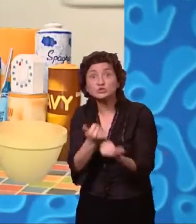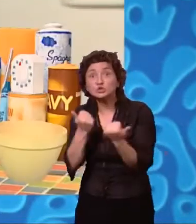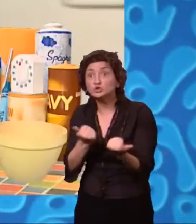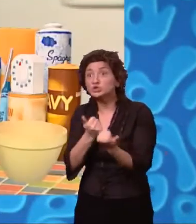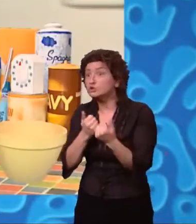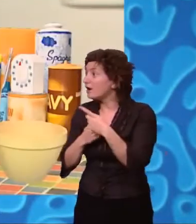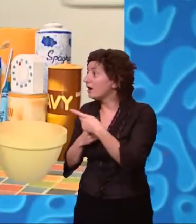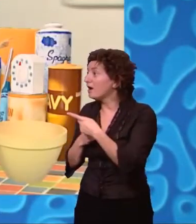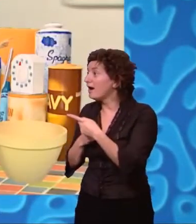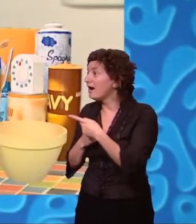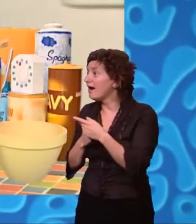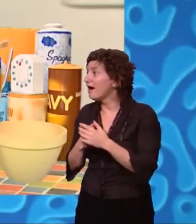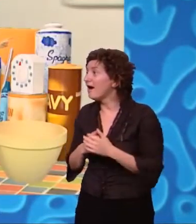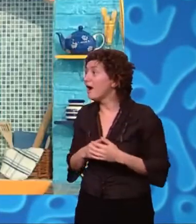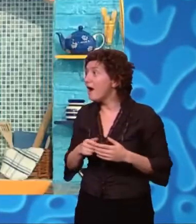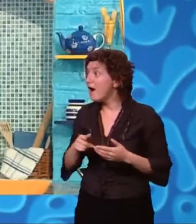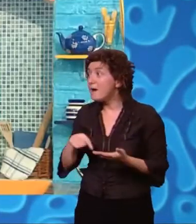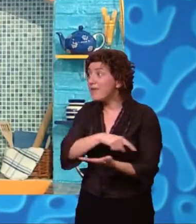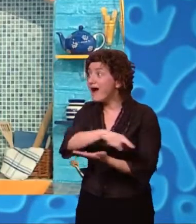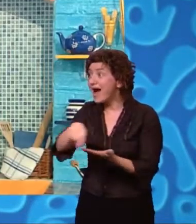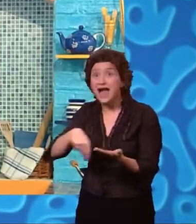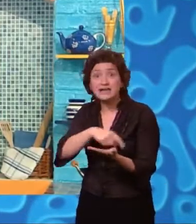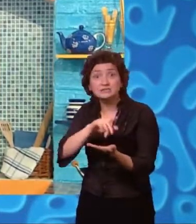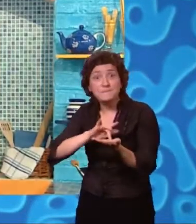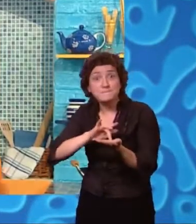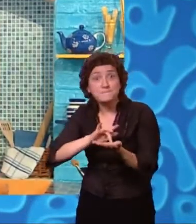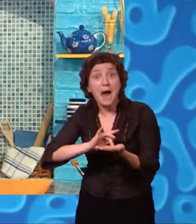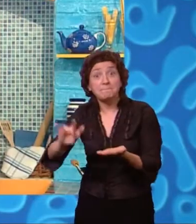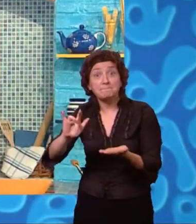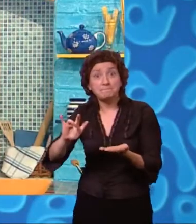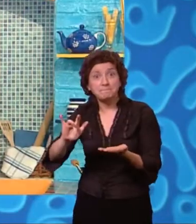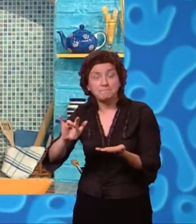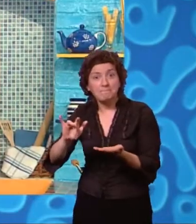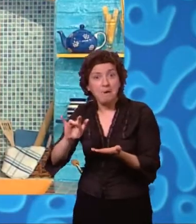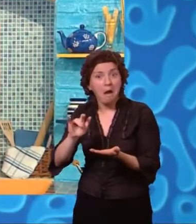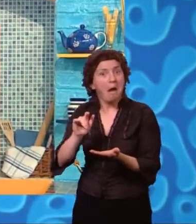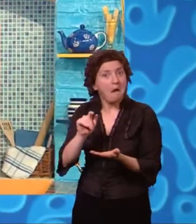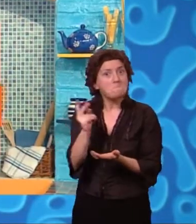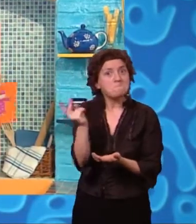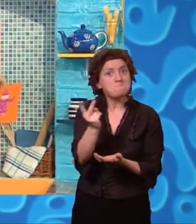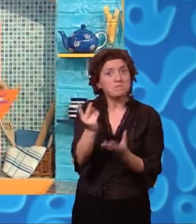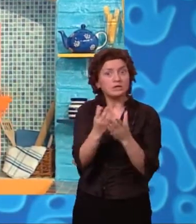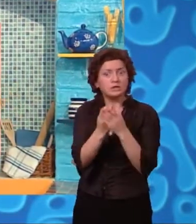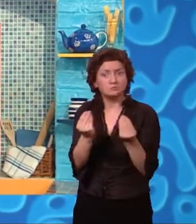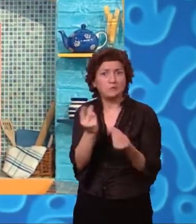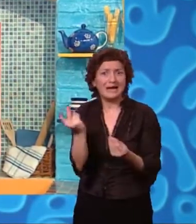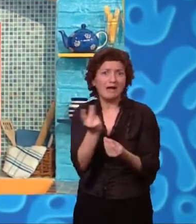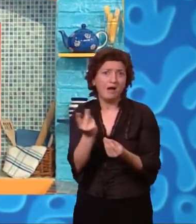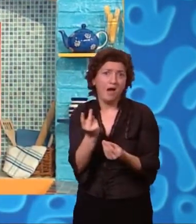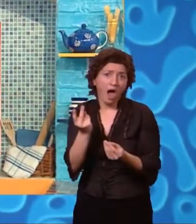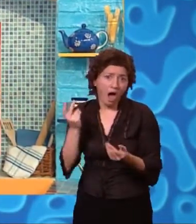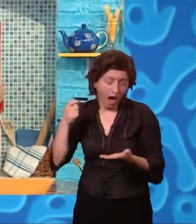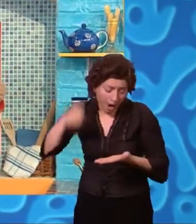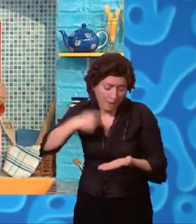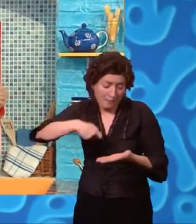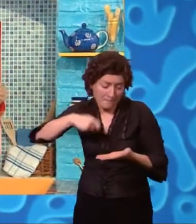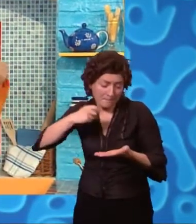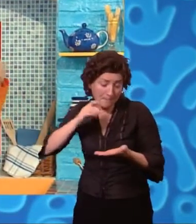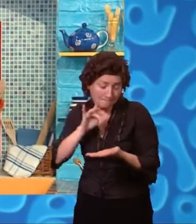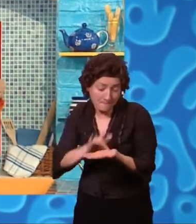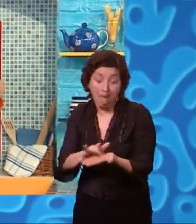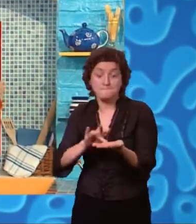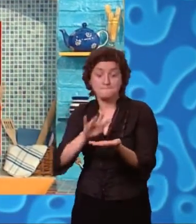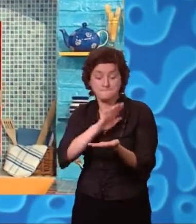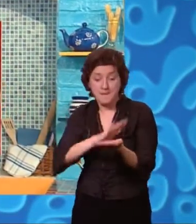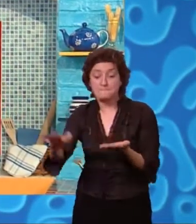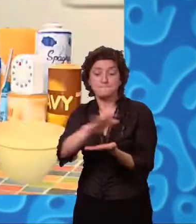Aha, here come the plates. Hey, hey! And it looks like Bill and Bob enjoyed their twin bean salad. Look, Small,